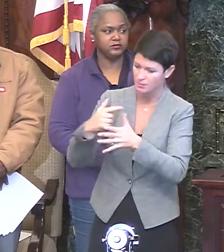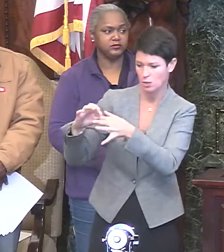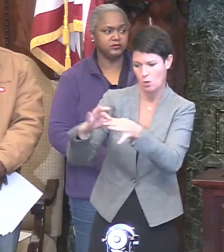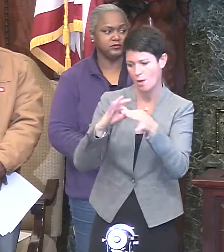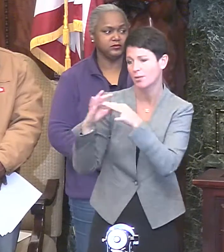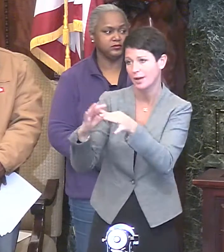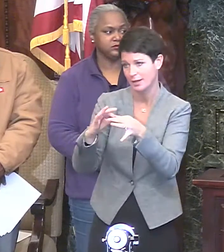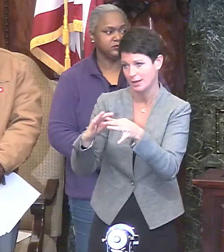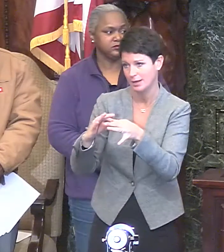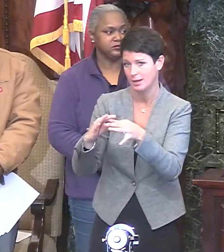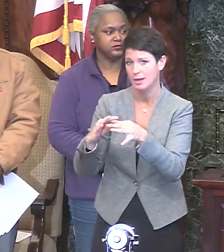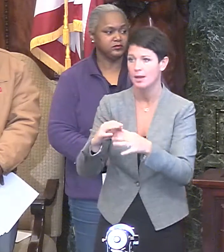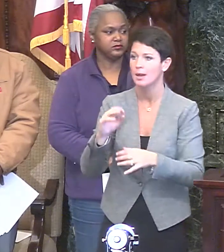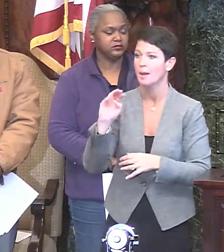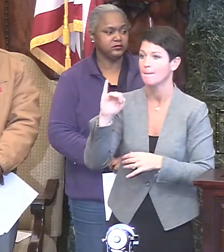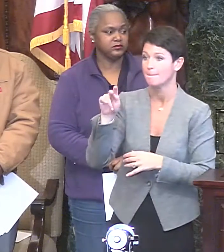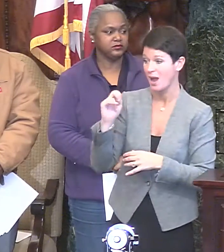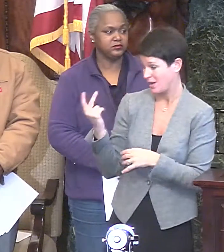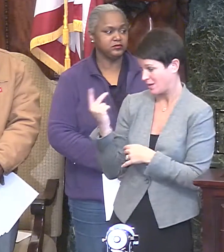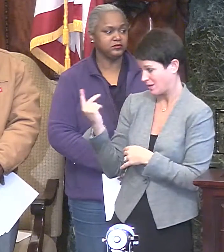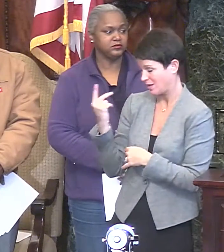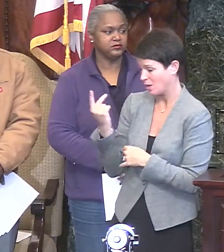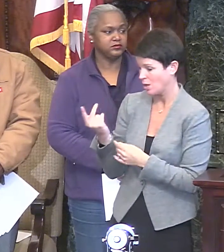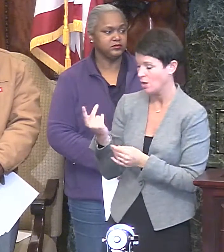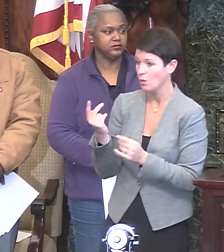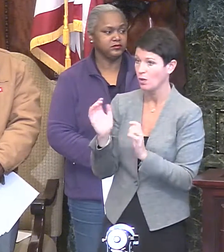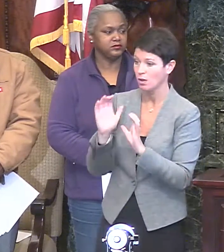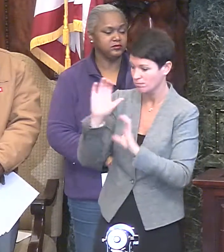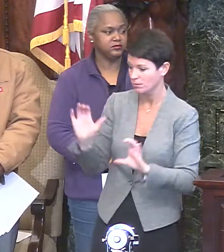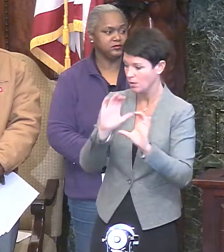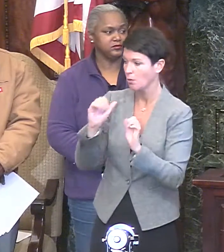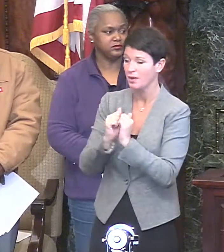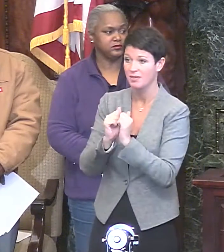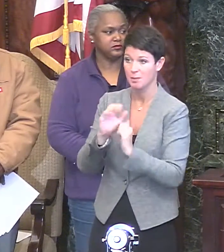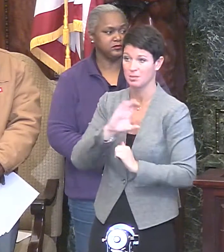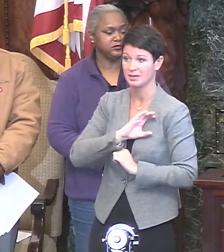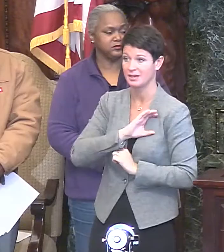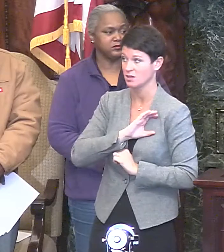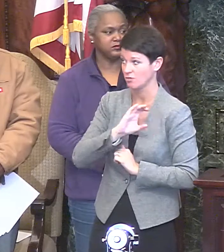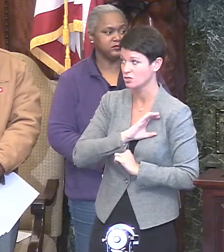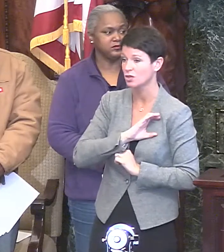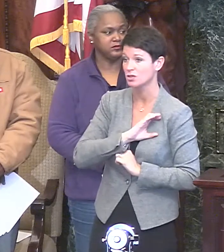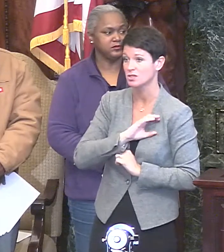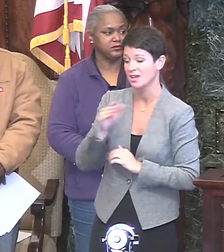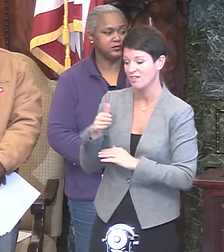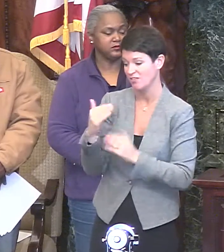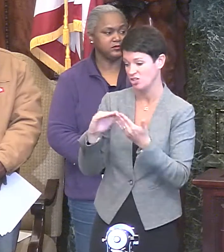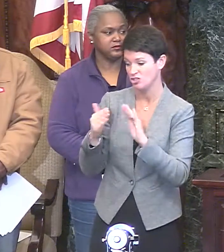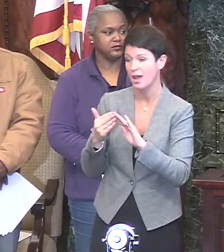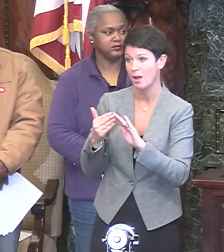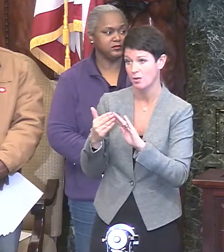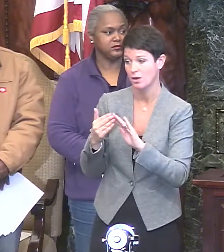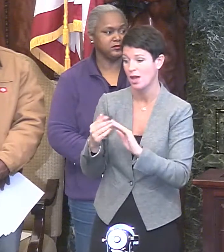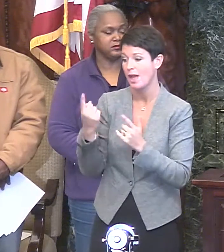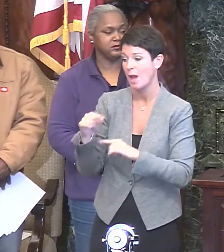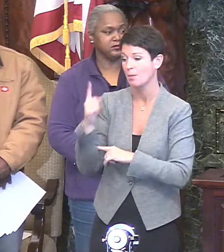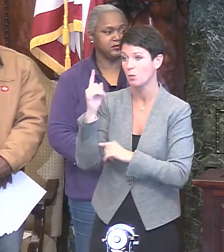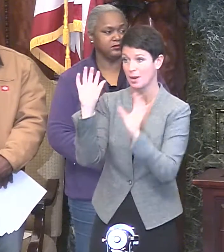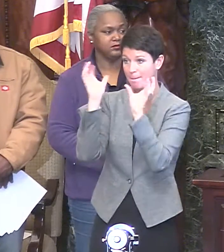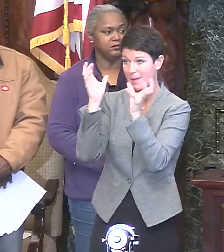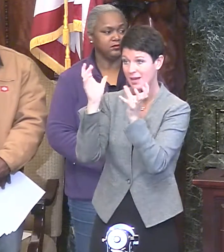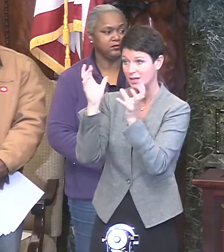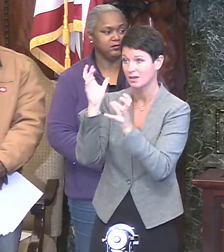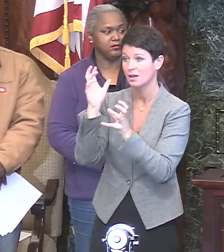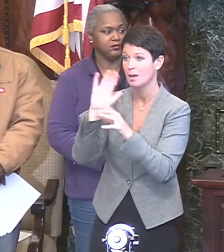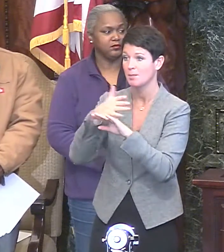mean, we were up, Mike DiBerardinis and I were up at, with our police, some of our police officers at Fishtown when one of our medic units,